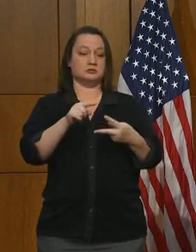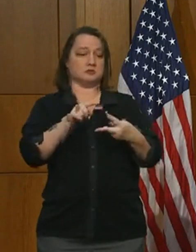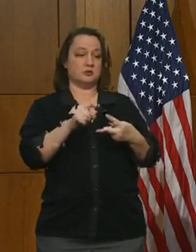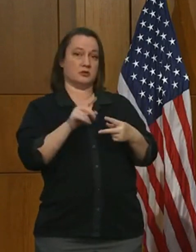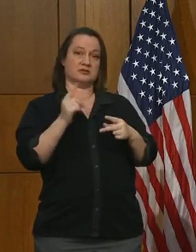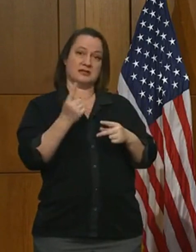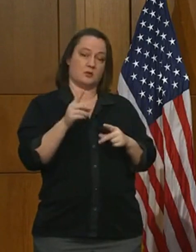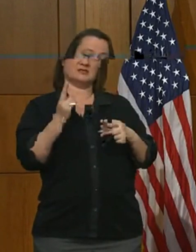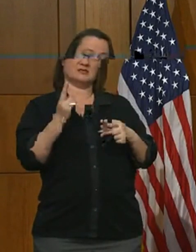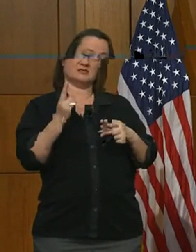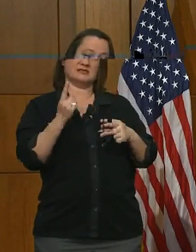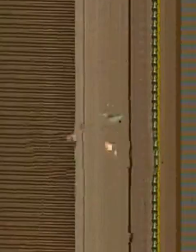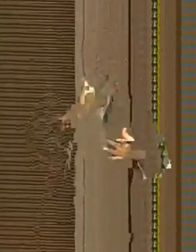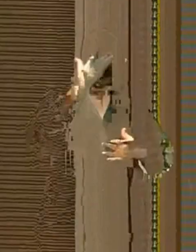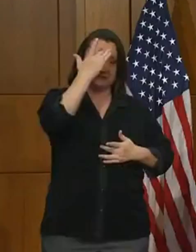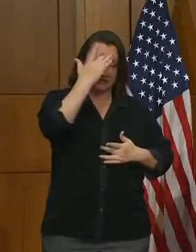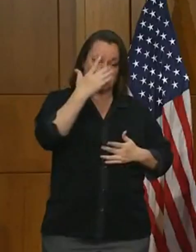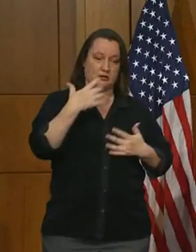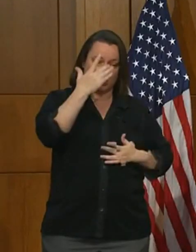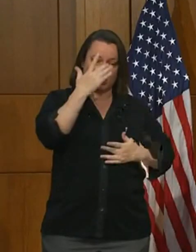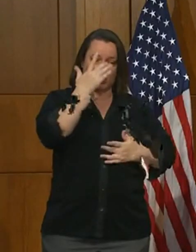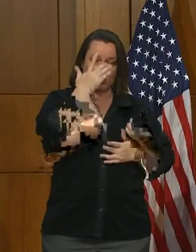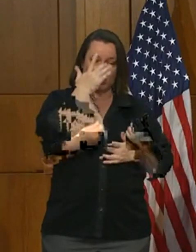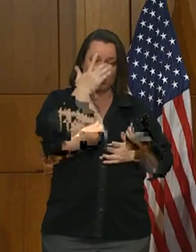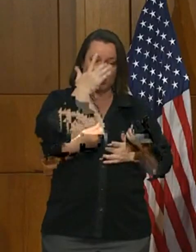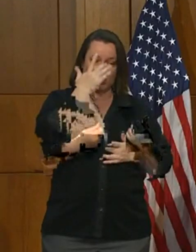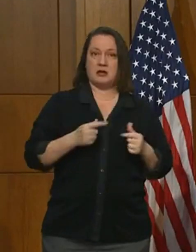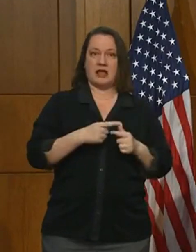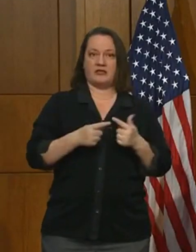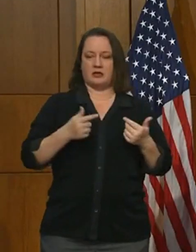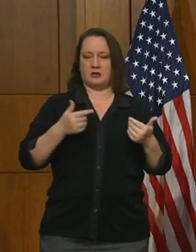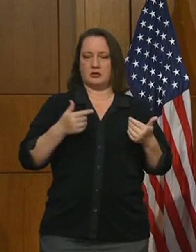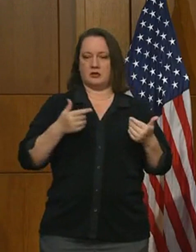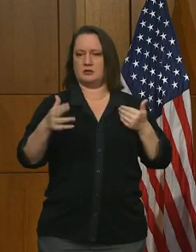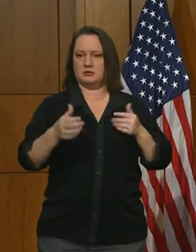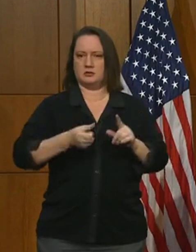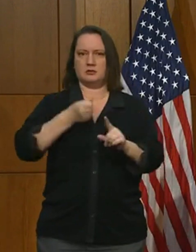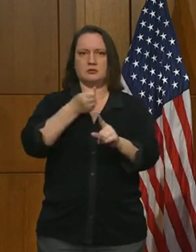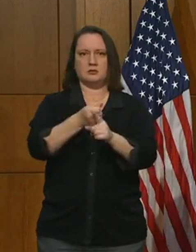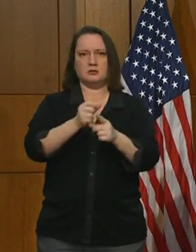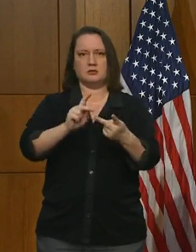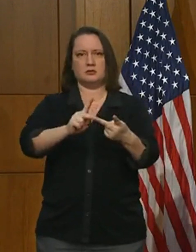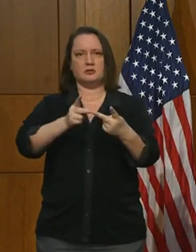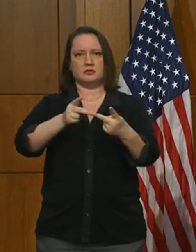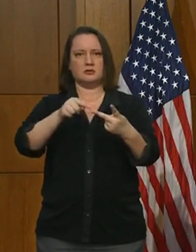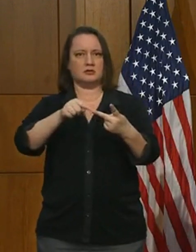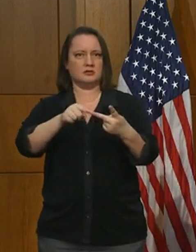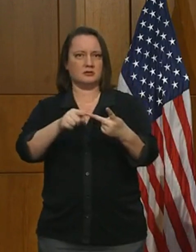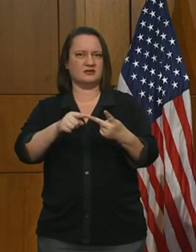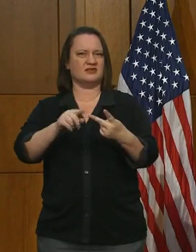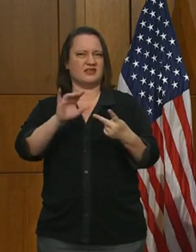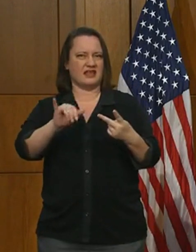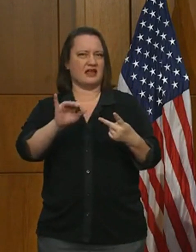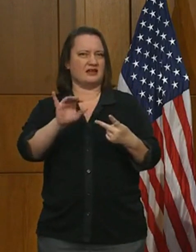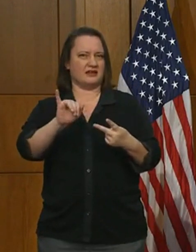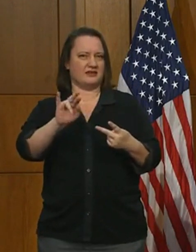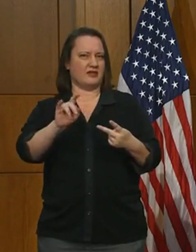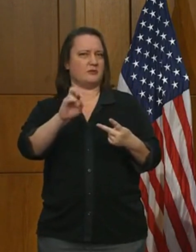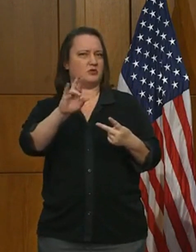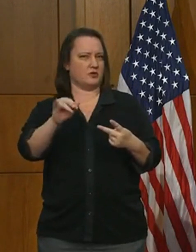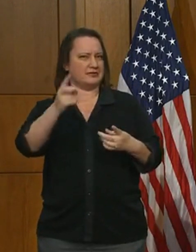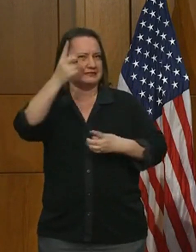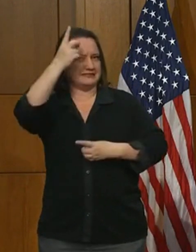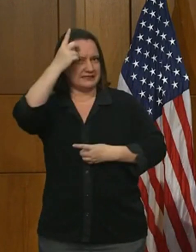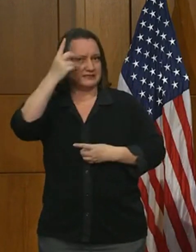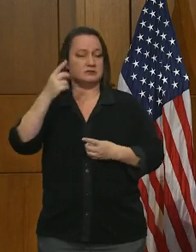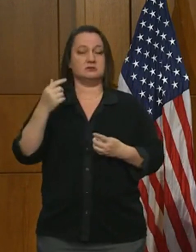So that's why as we move forward, the antibody test is going to be helpful. And also to look at the prevalence, has someone been exposed, or